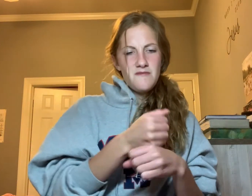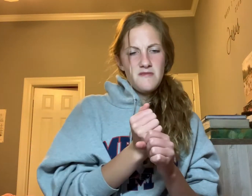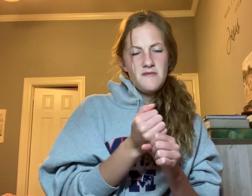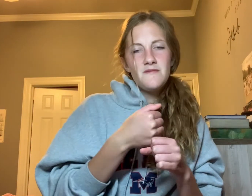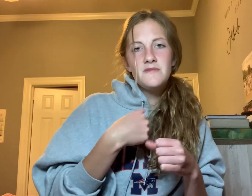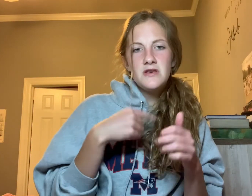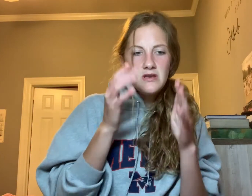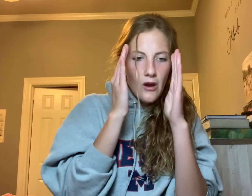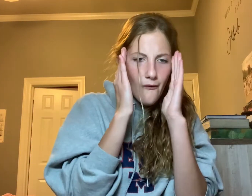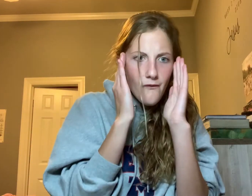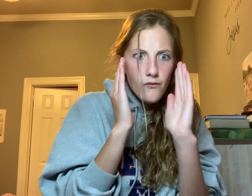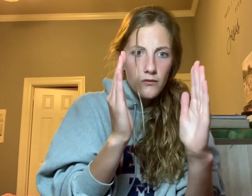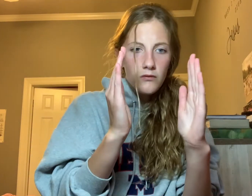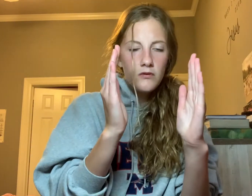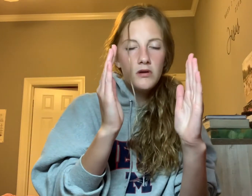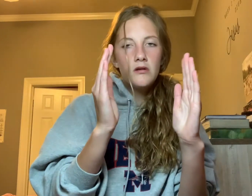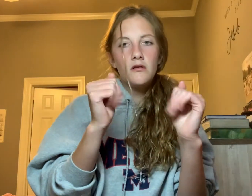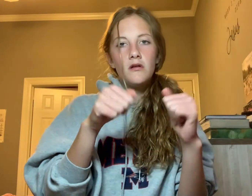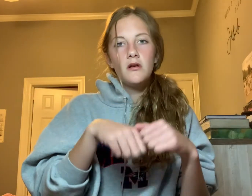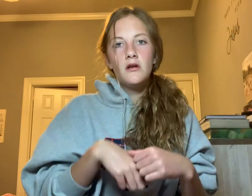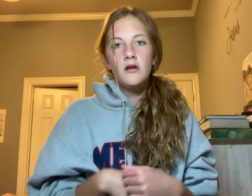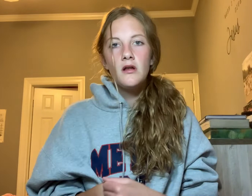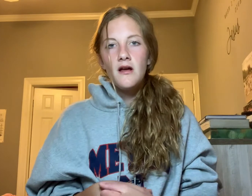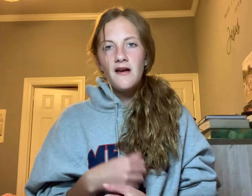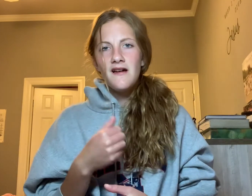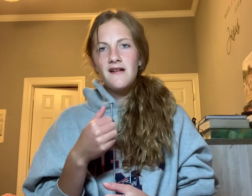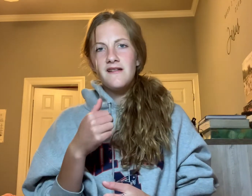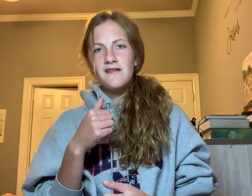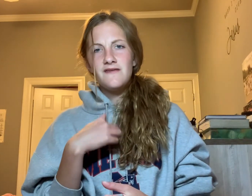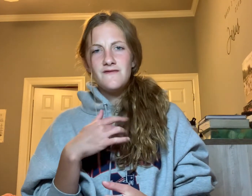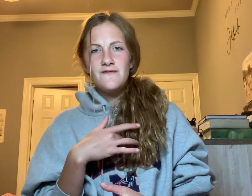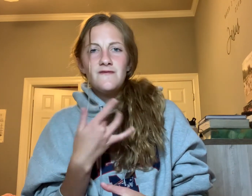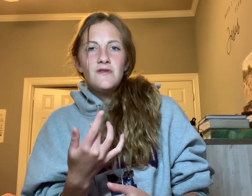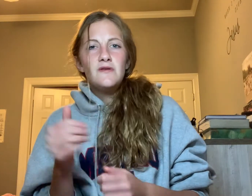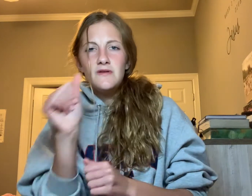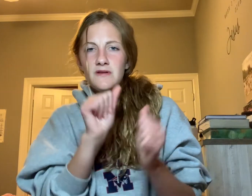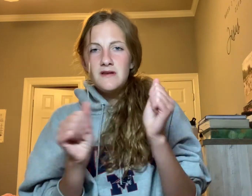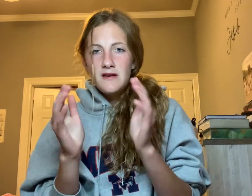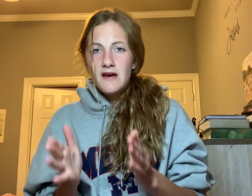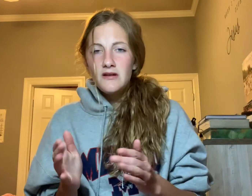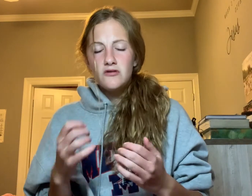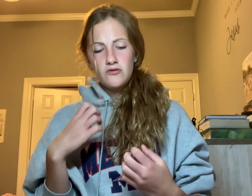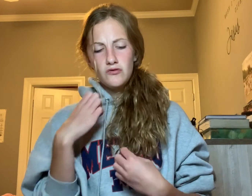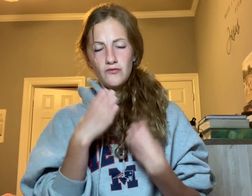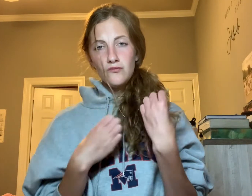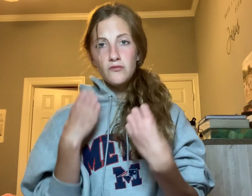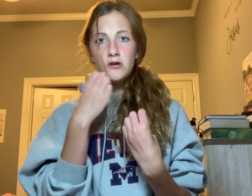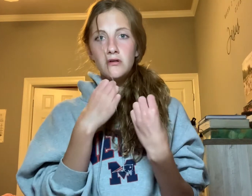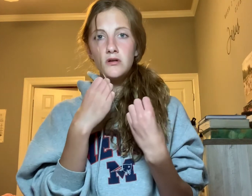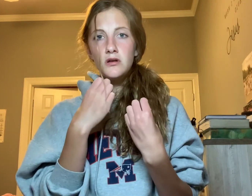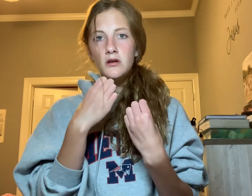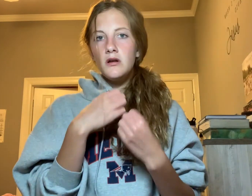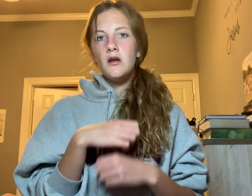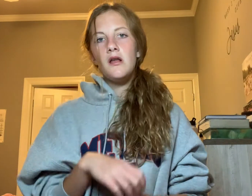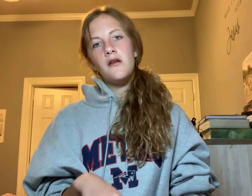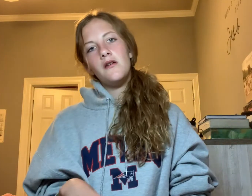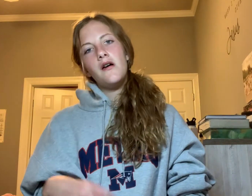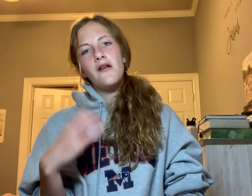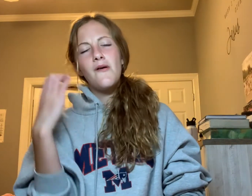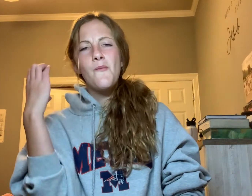Because it made me focus. And I felt the actors' emotions. And it